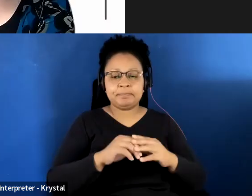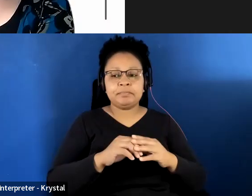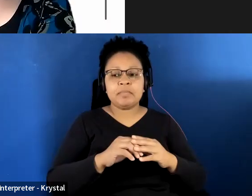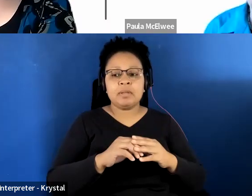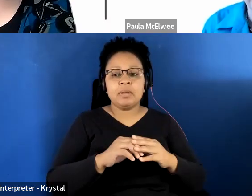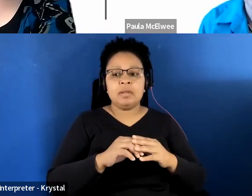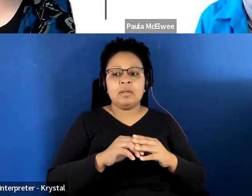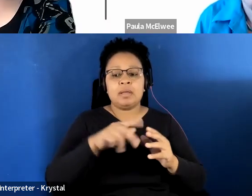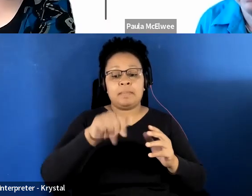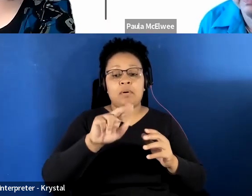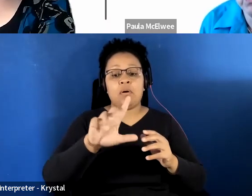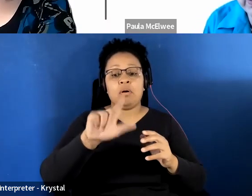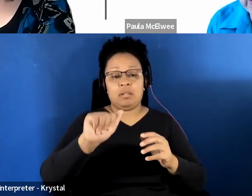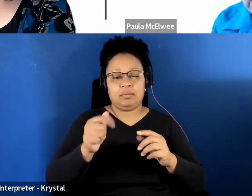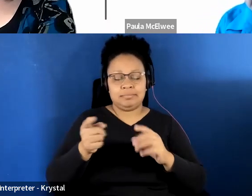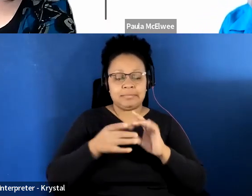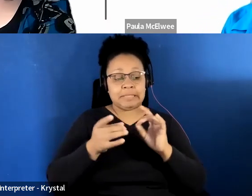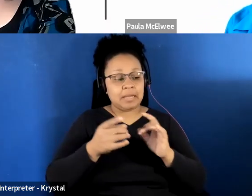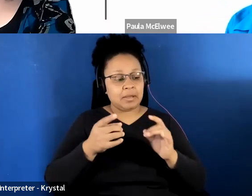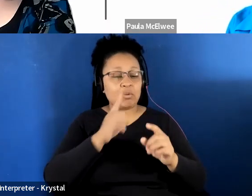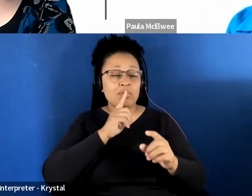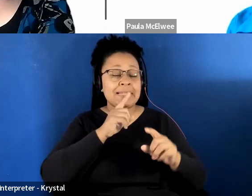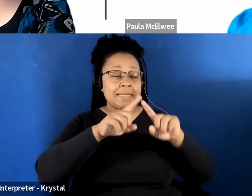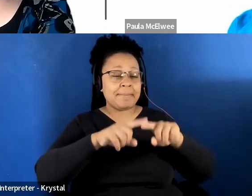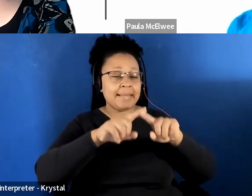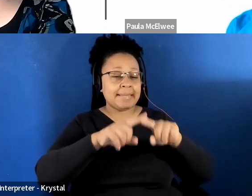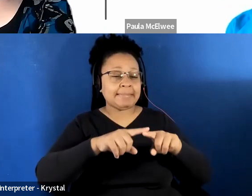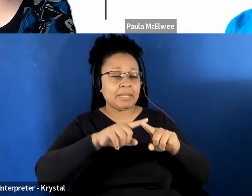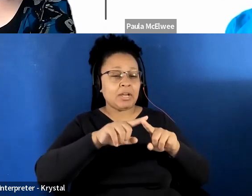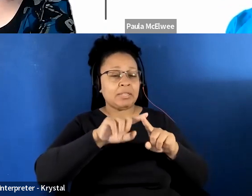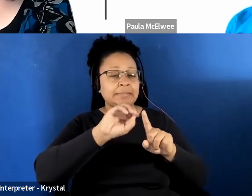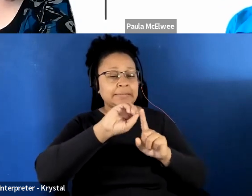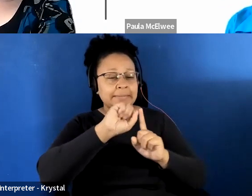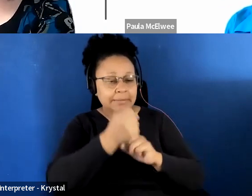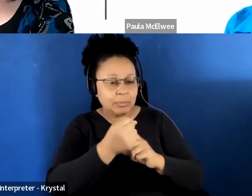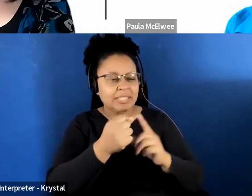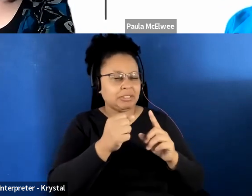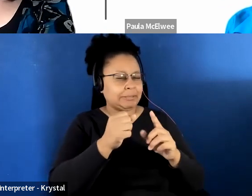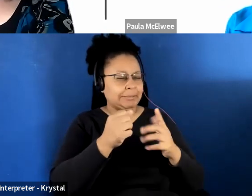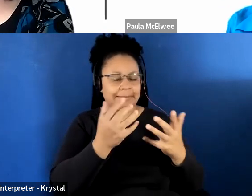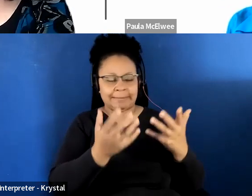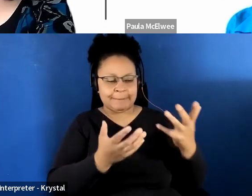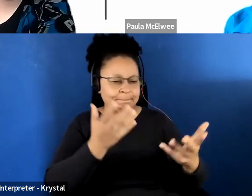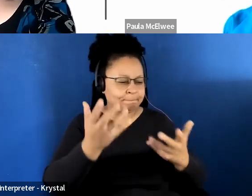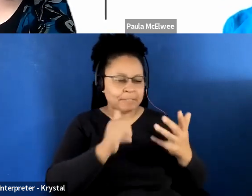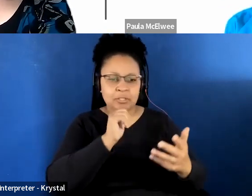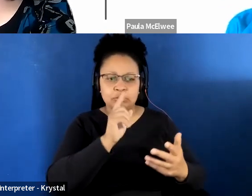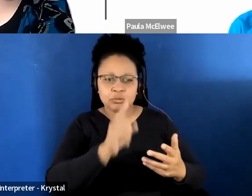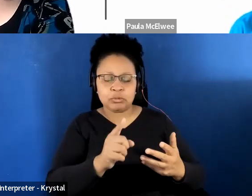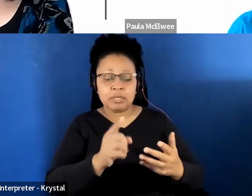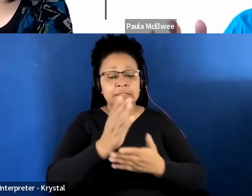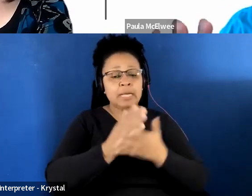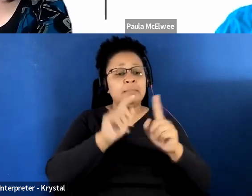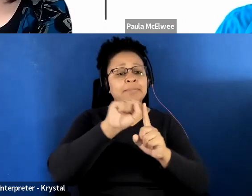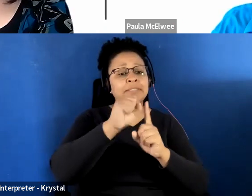situation and whether or not the situation is tricky. in some cases, hey, we're all about